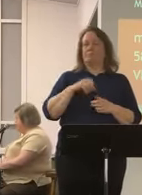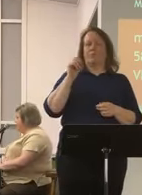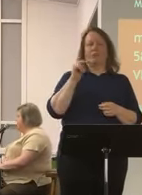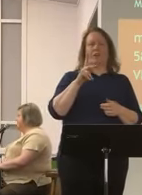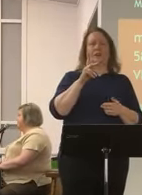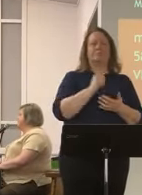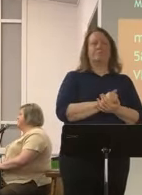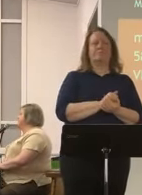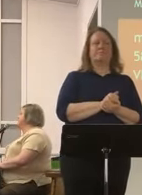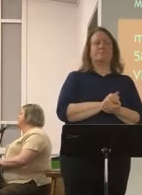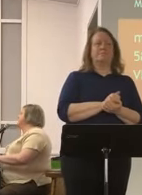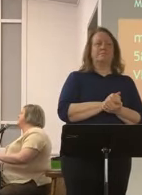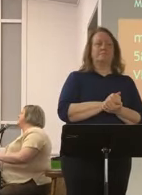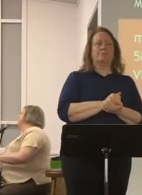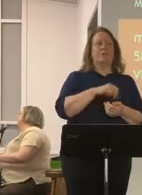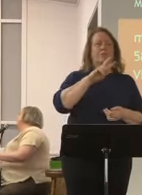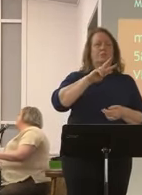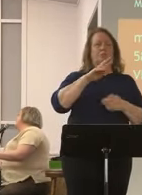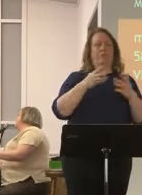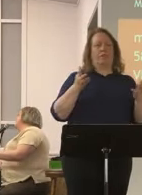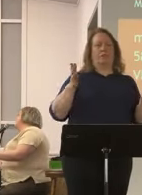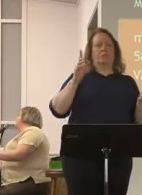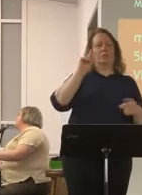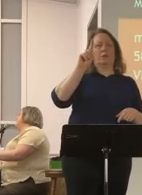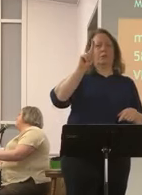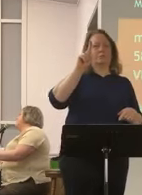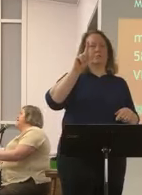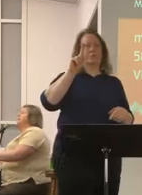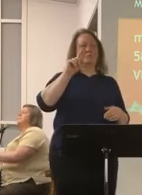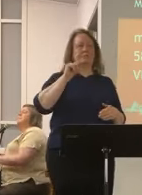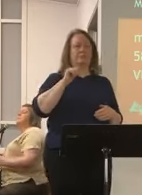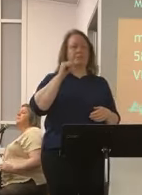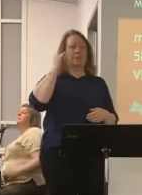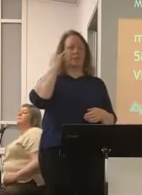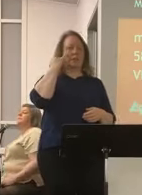you. All right, two things. One,